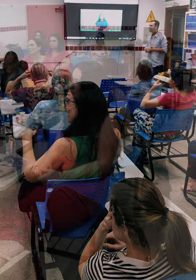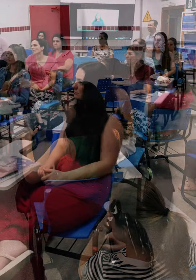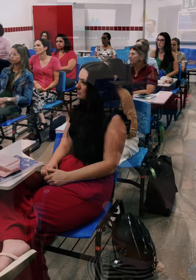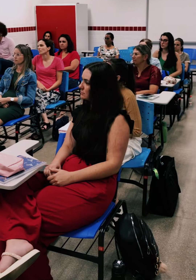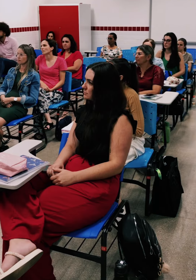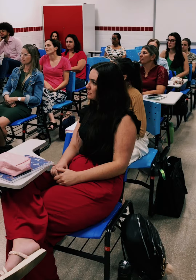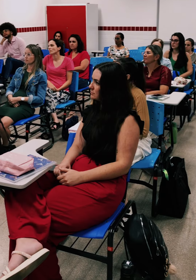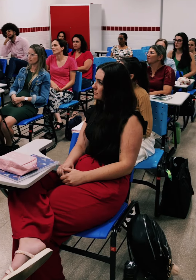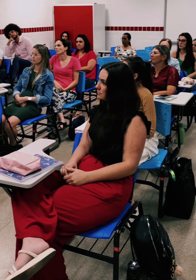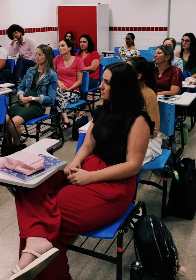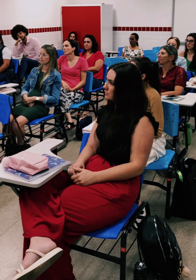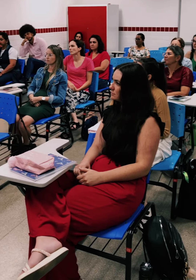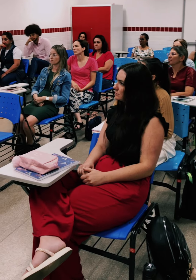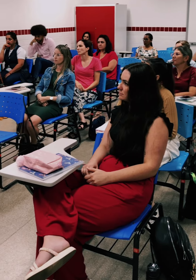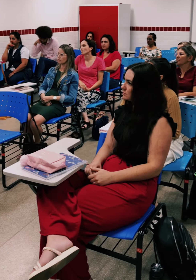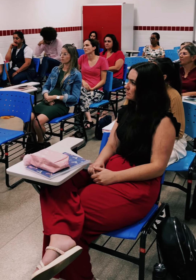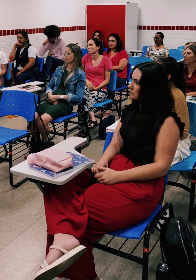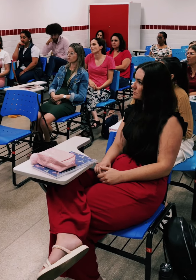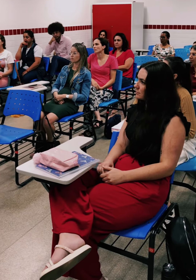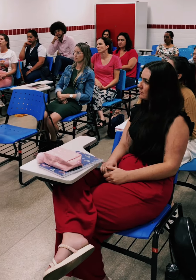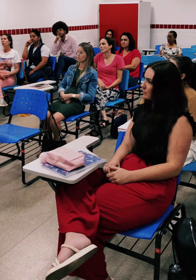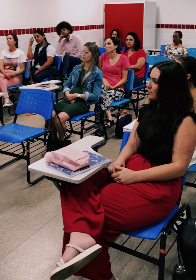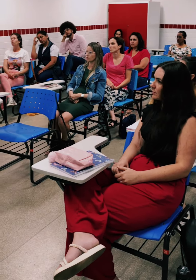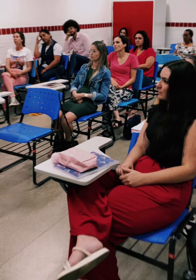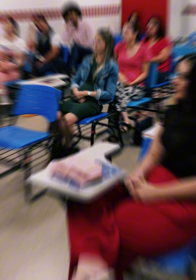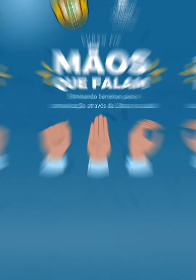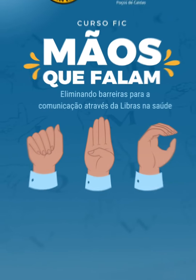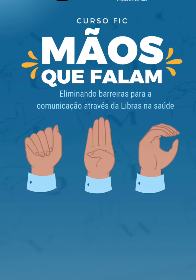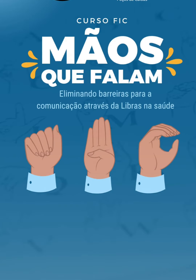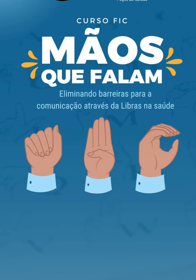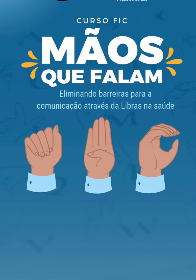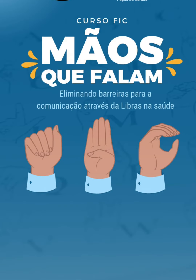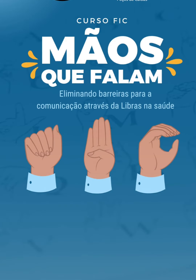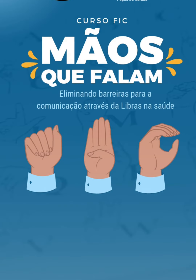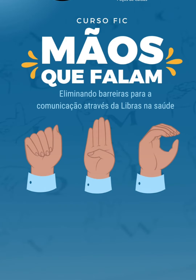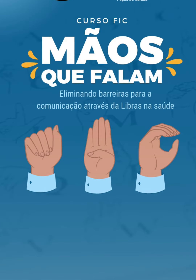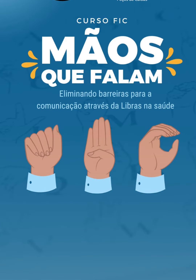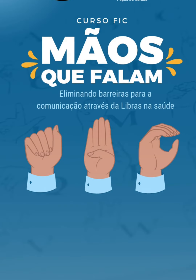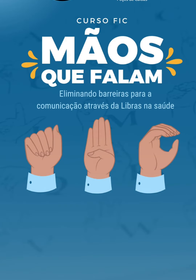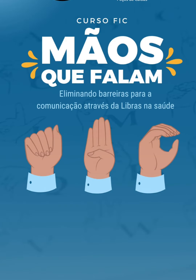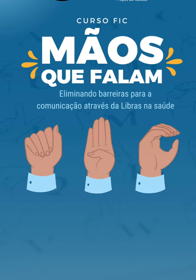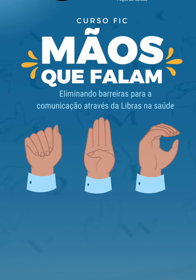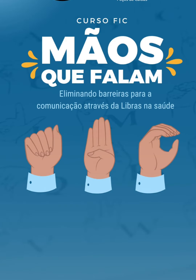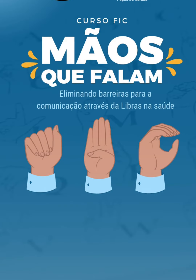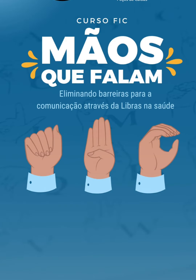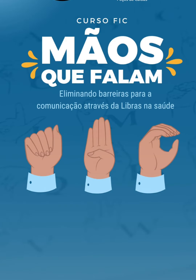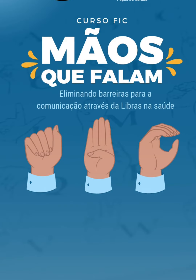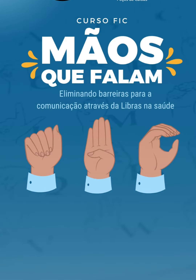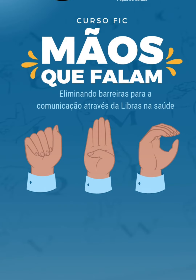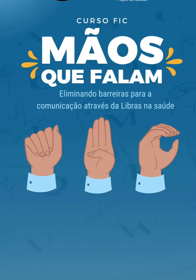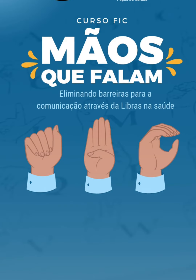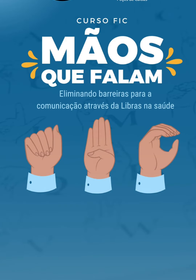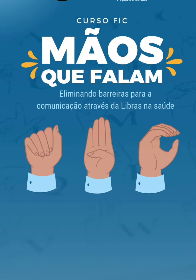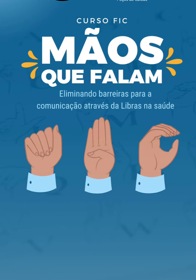1999 heroes I ain't worried about it right now Swimming in the floods, dancing on the